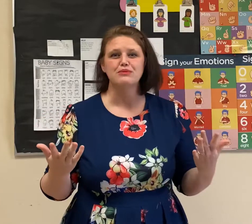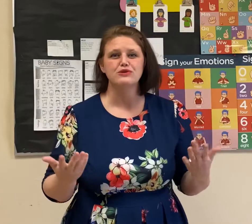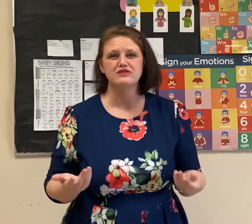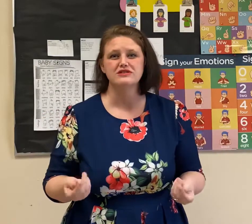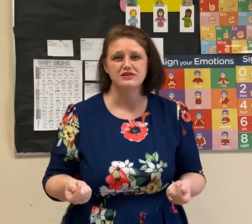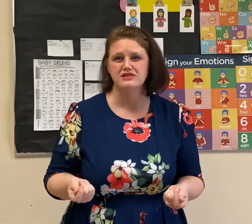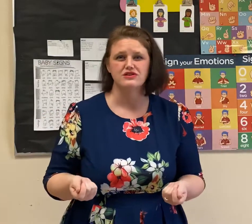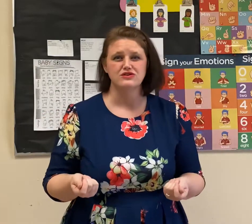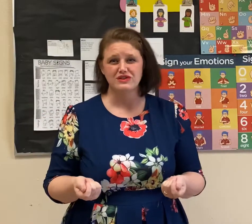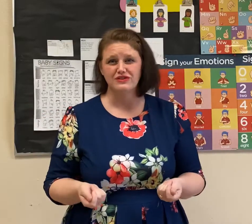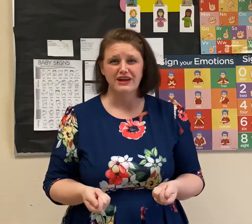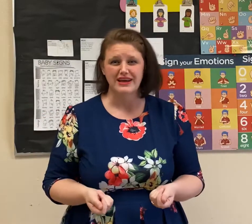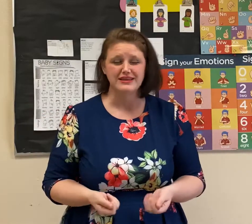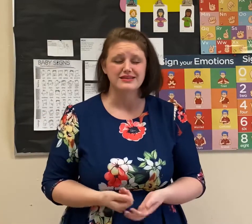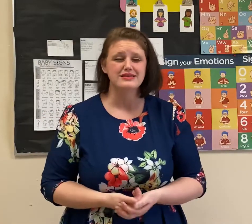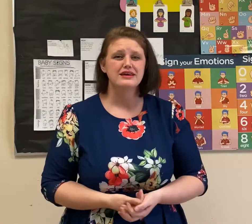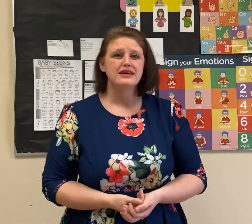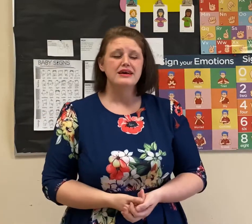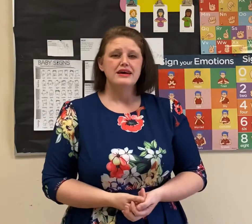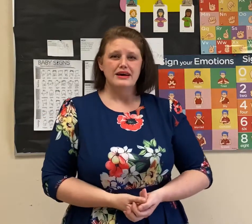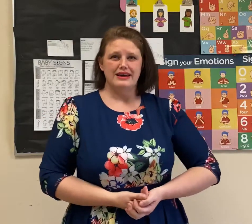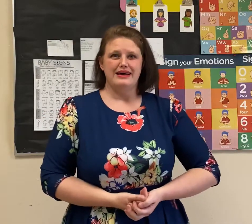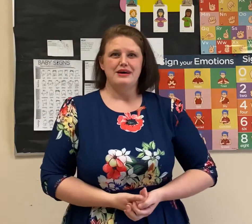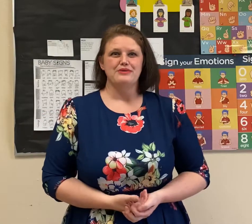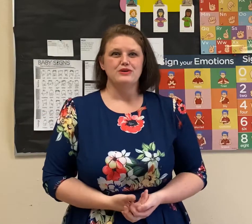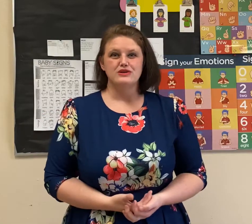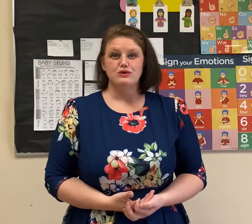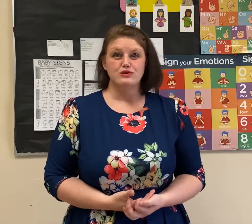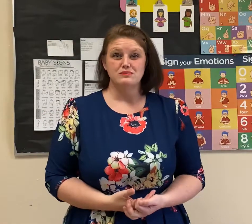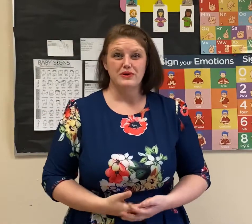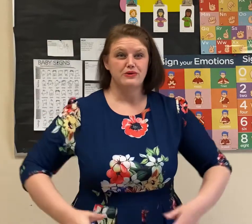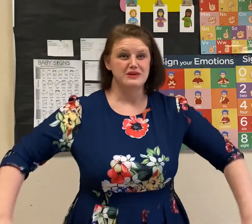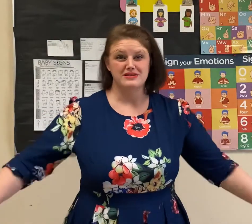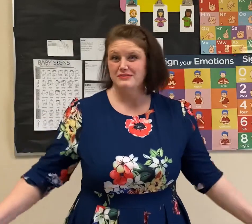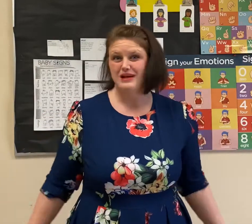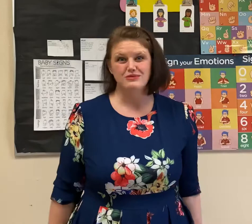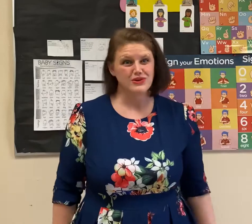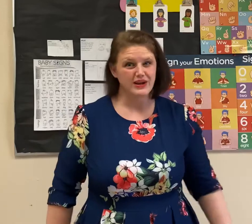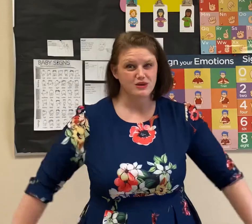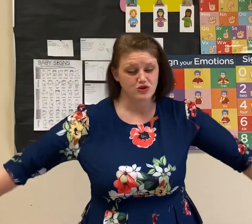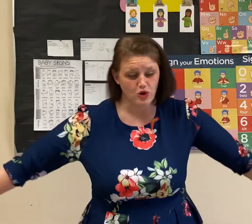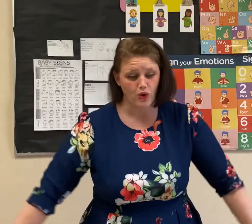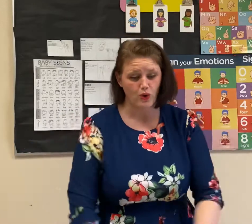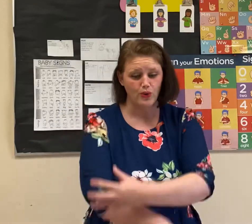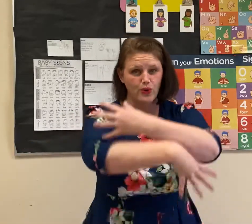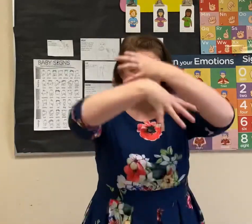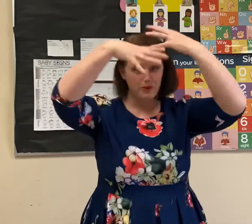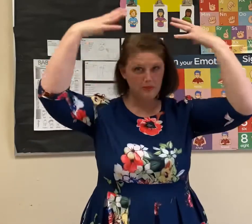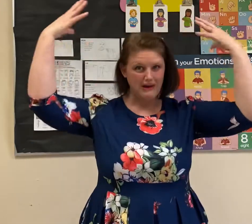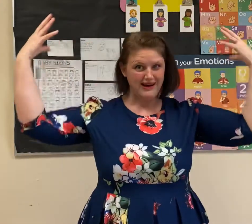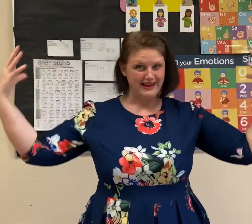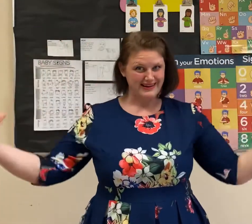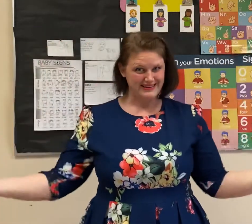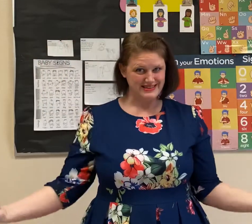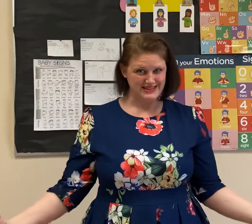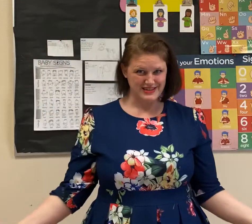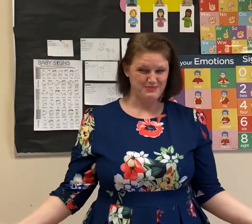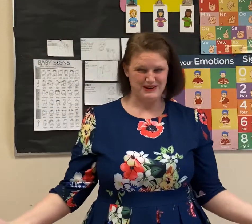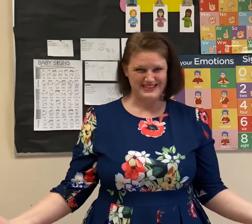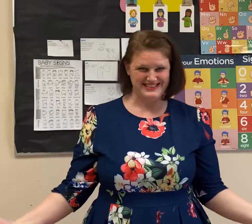skills because they're using their hands. They're using gross motor because sometimes you got to use your whole body to express